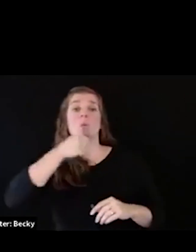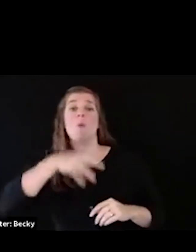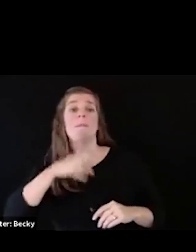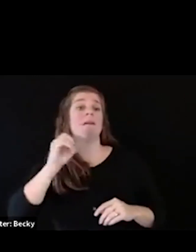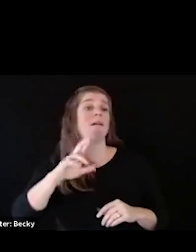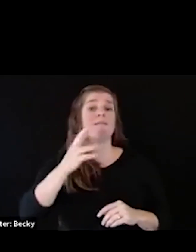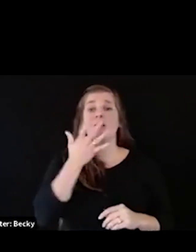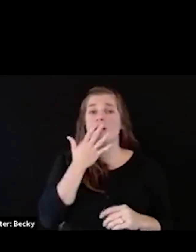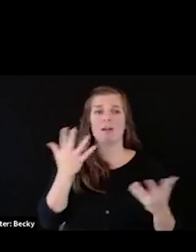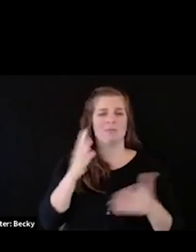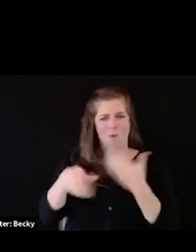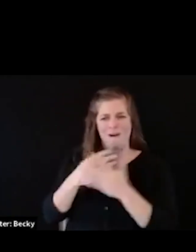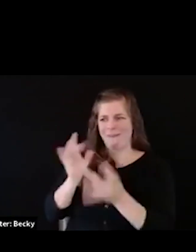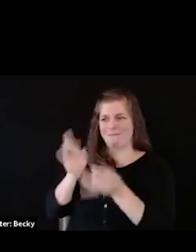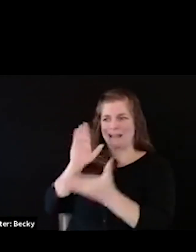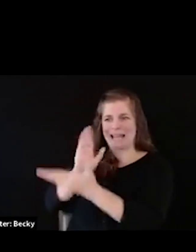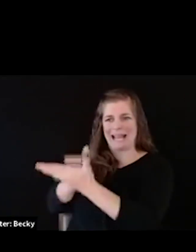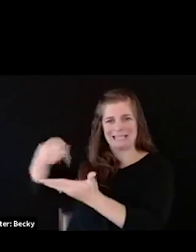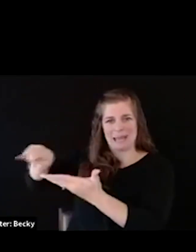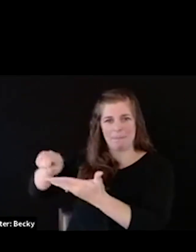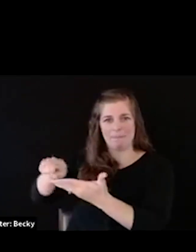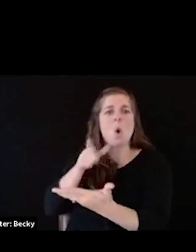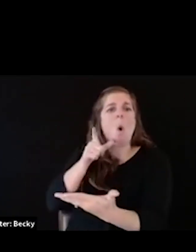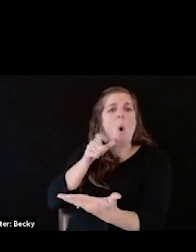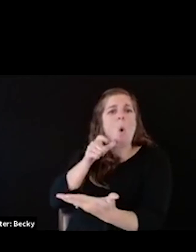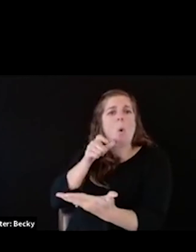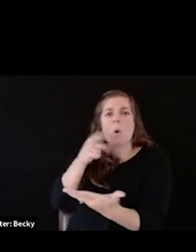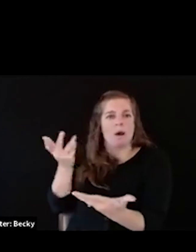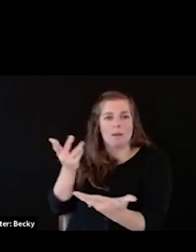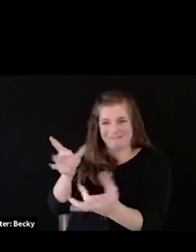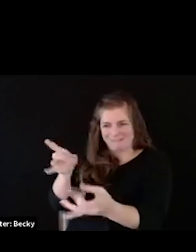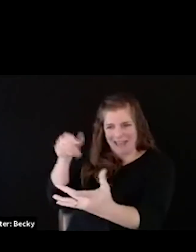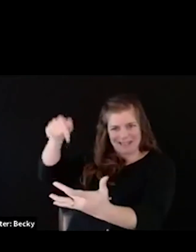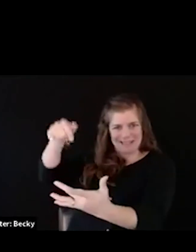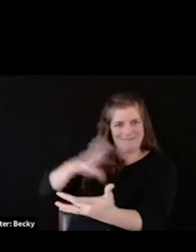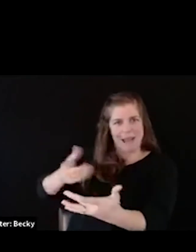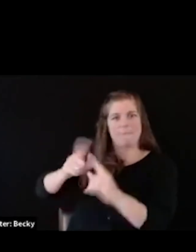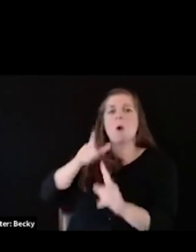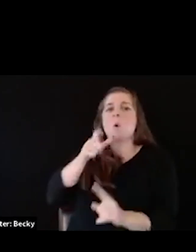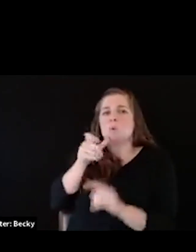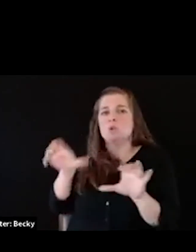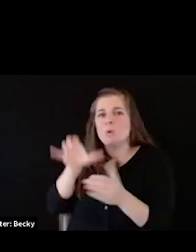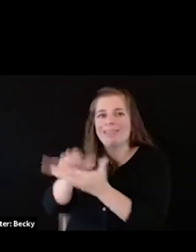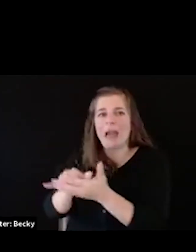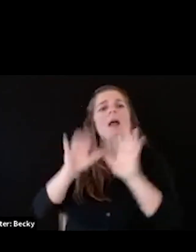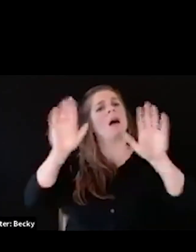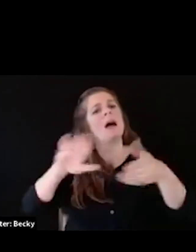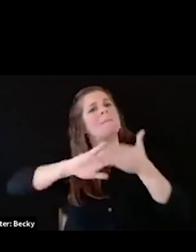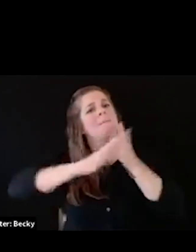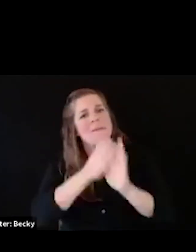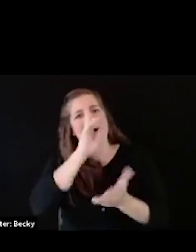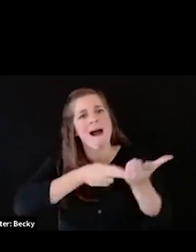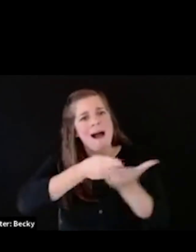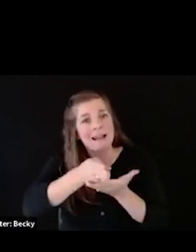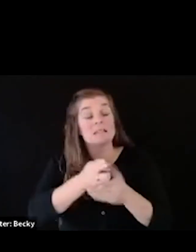them. There's no active agent in the sentence. It's bad violence that happens against them, but nobody's doing it to them. Let's just start being honest. Men